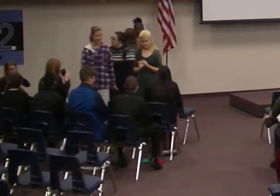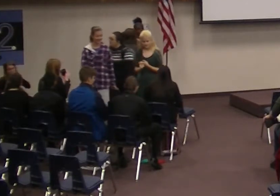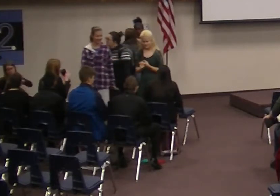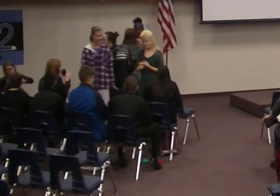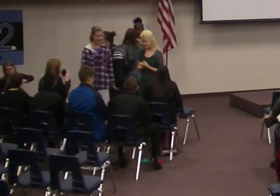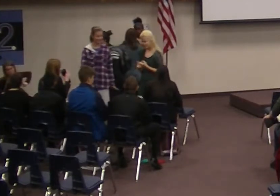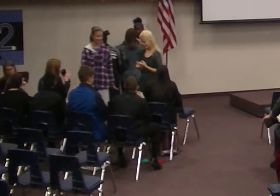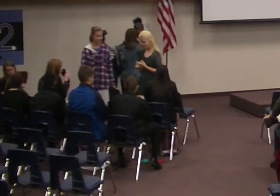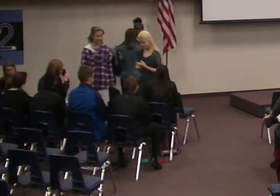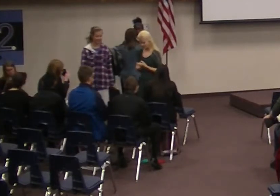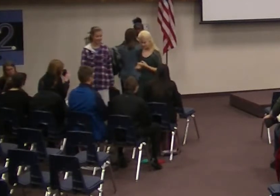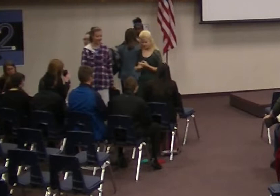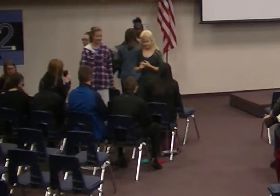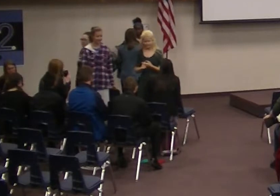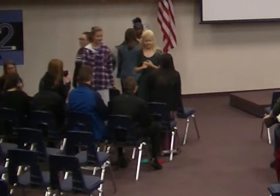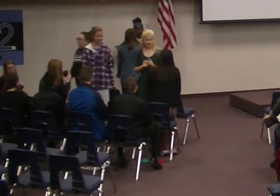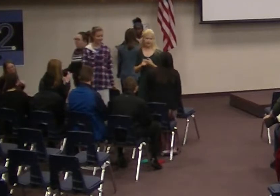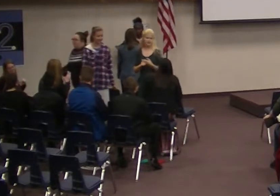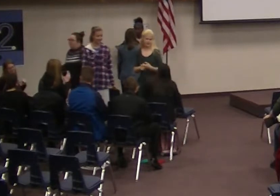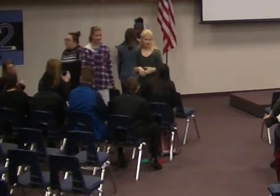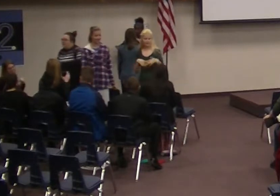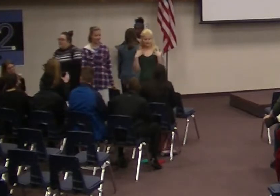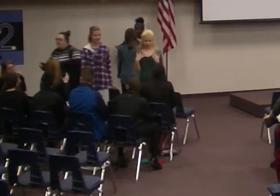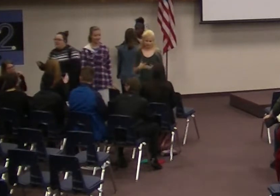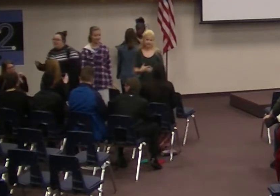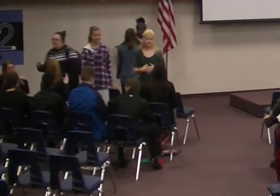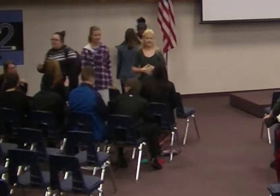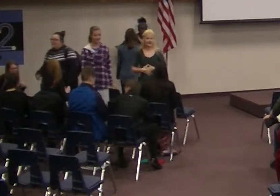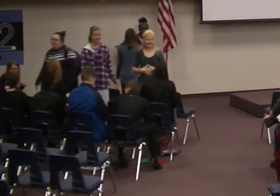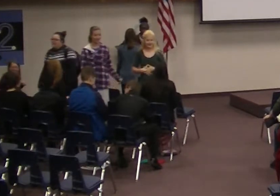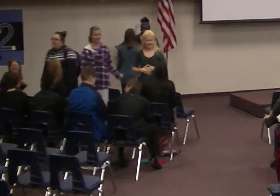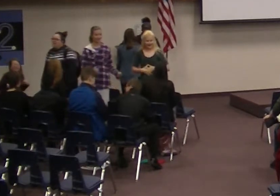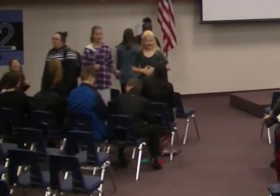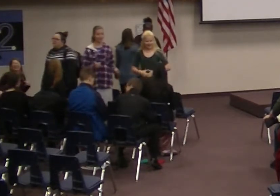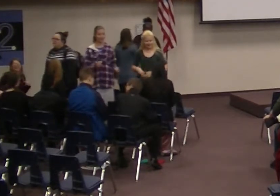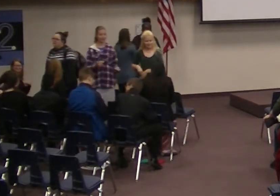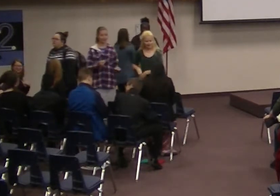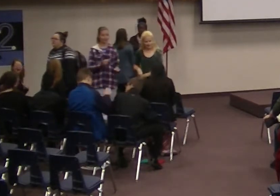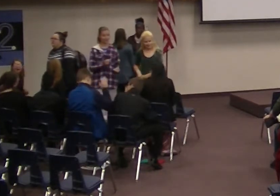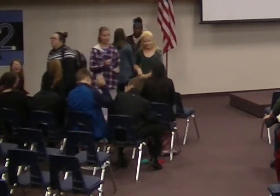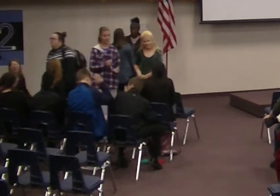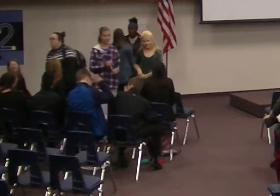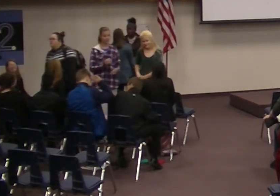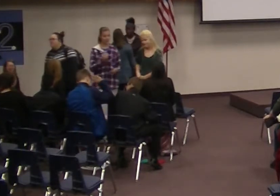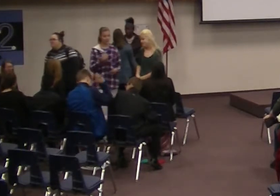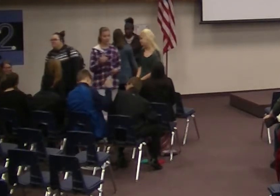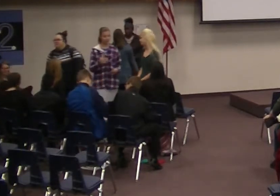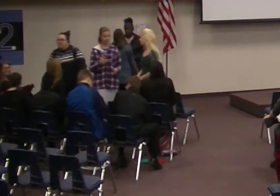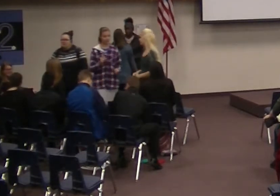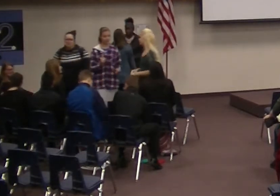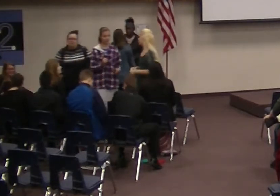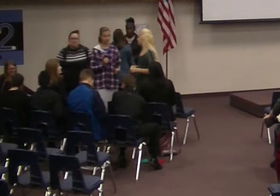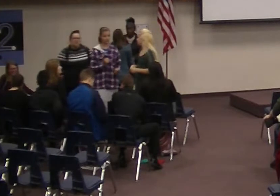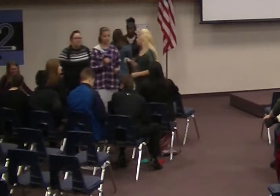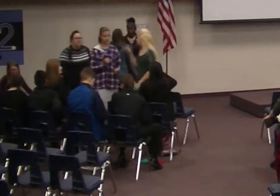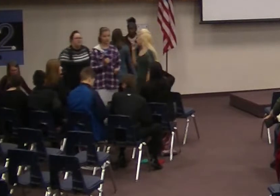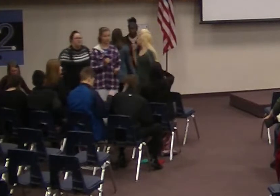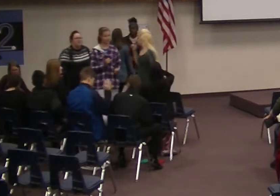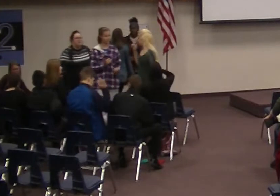will come in and say, no, I'll get it. So I'll leave it. Okay. Should he have a podcast? He did.